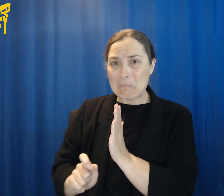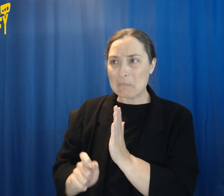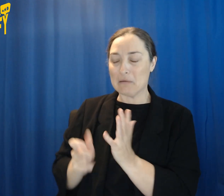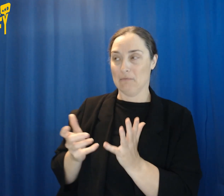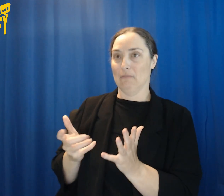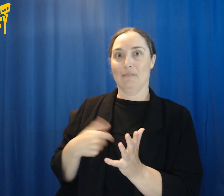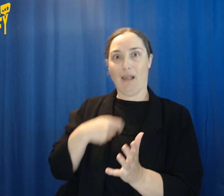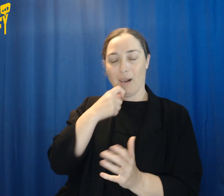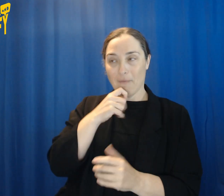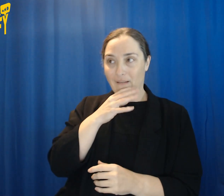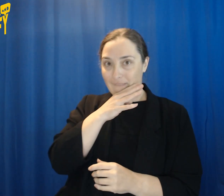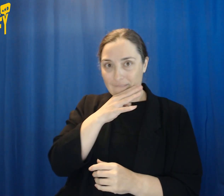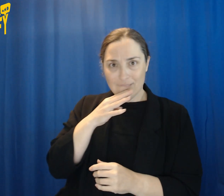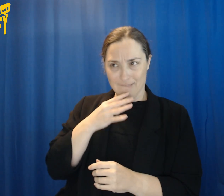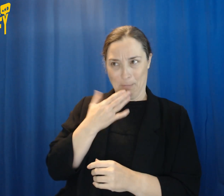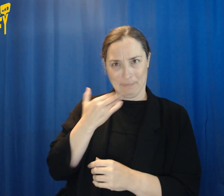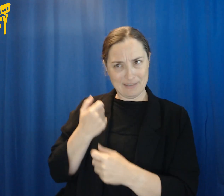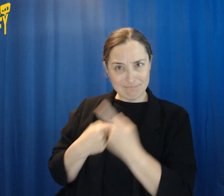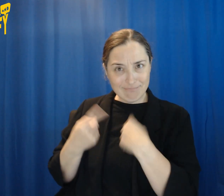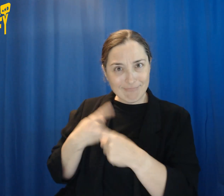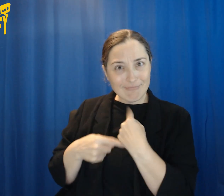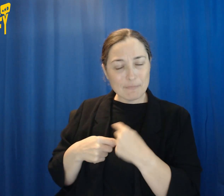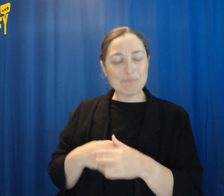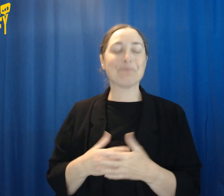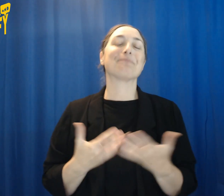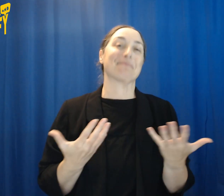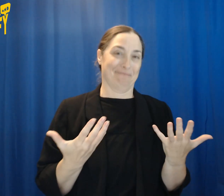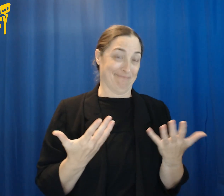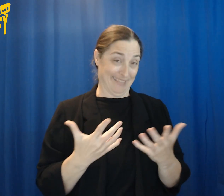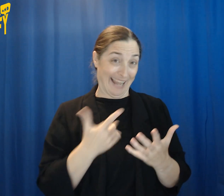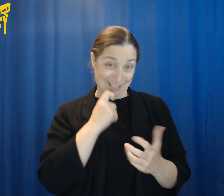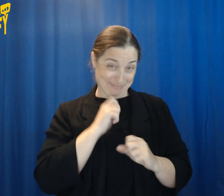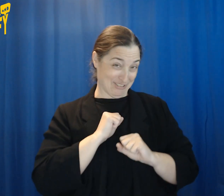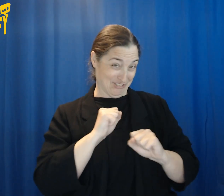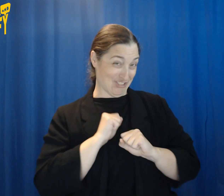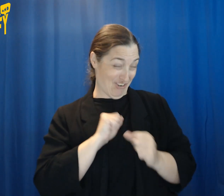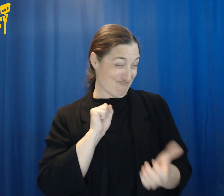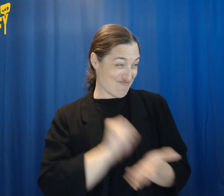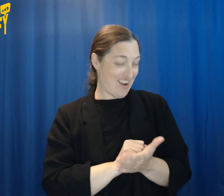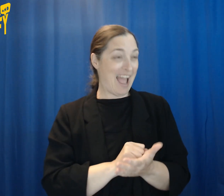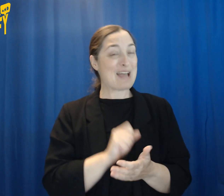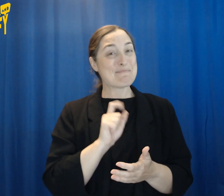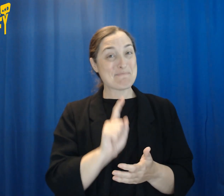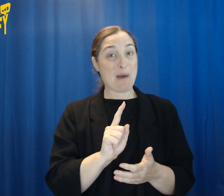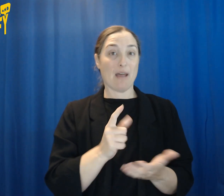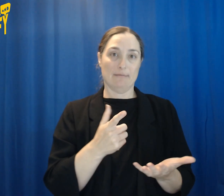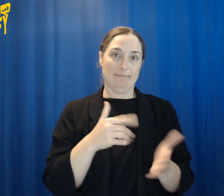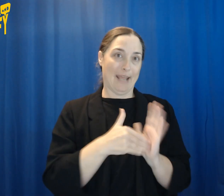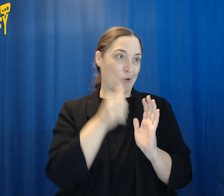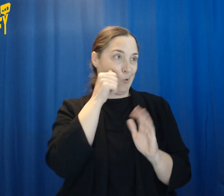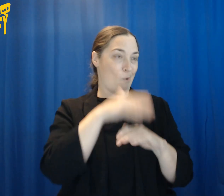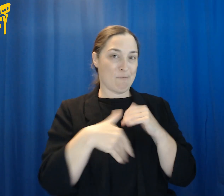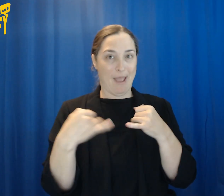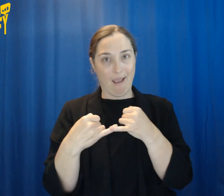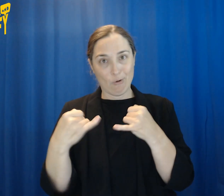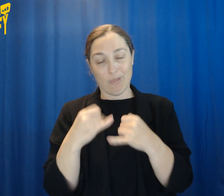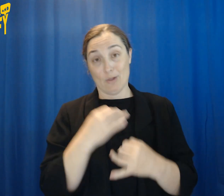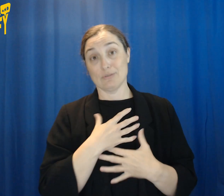you just talk a bit about that? It's shocking, isn't it? But I guess now that I've told you the uncle story, you're probably not surprised that I would have had